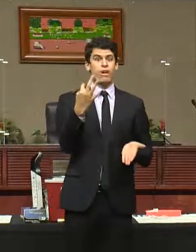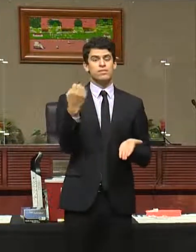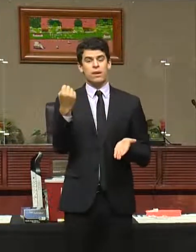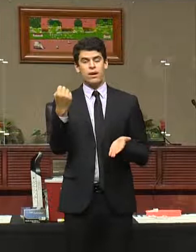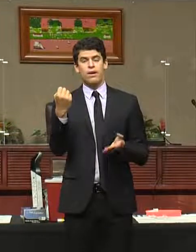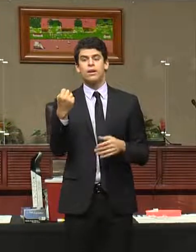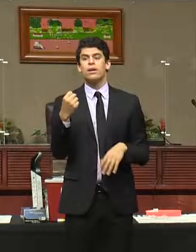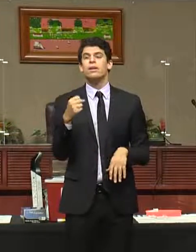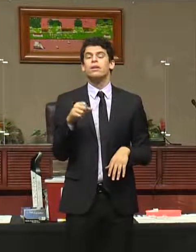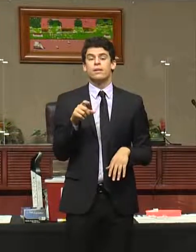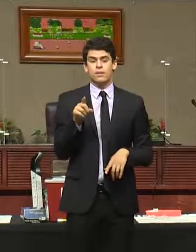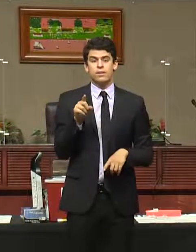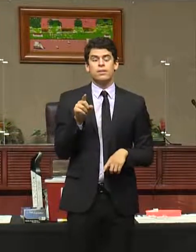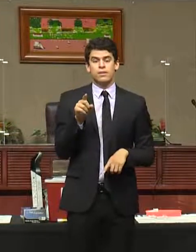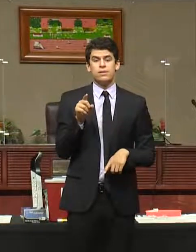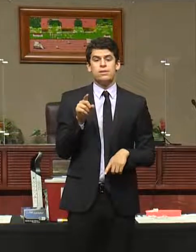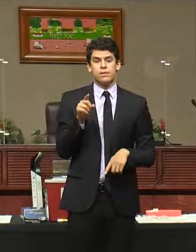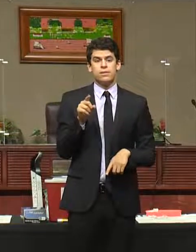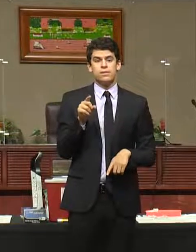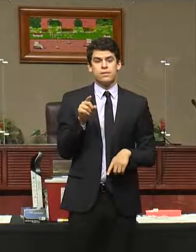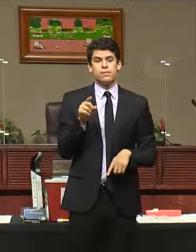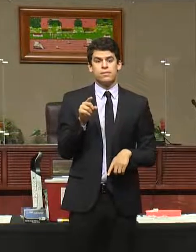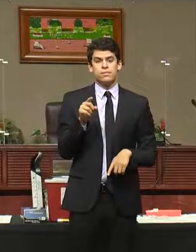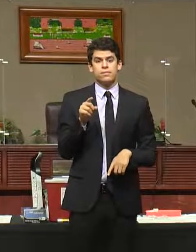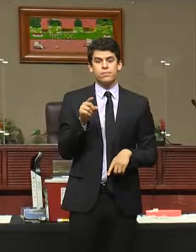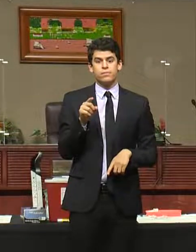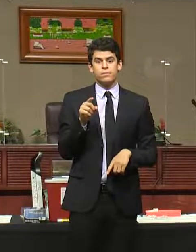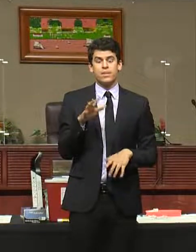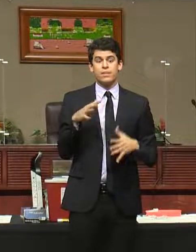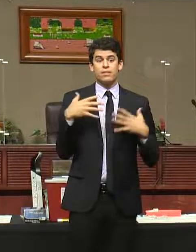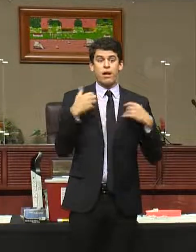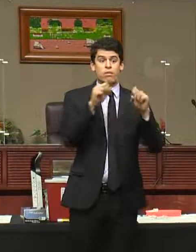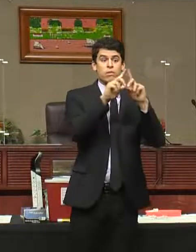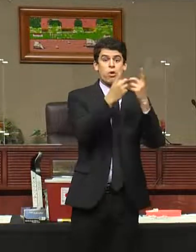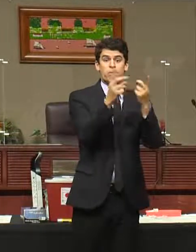to the data that was not done by the health department.